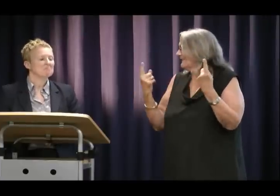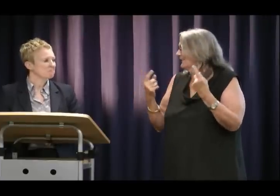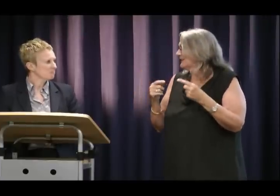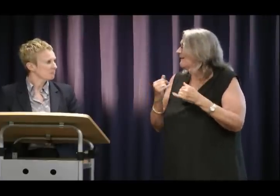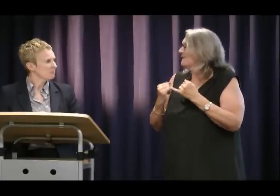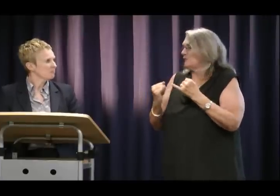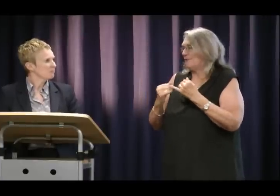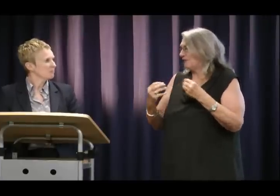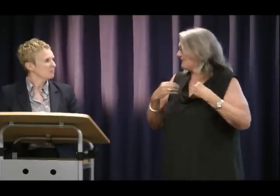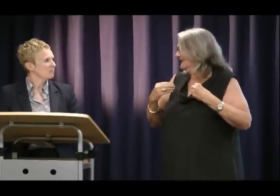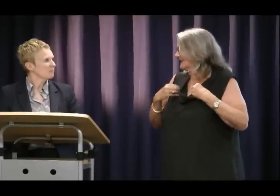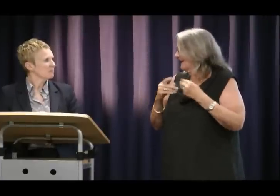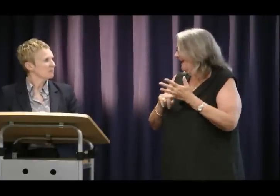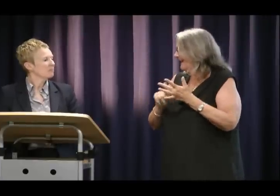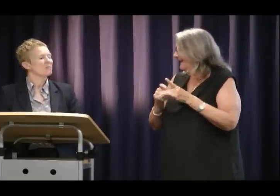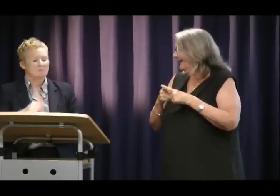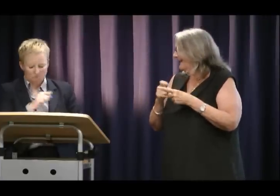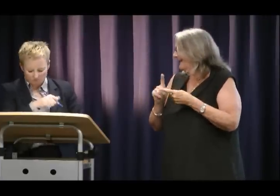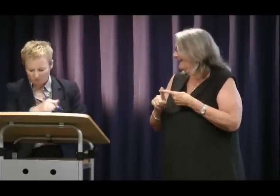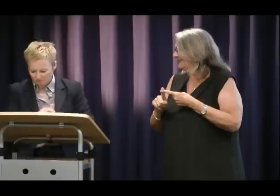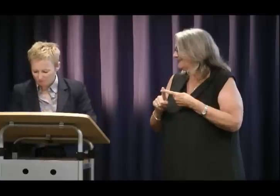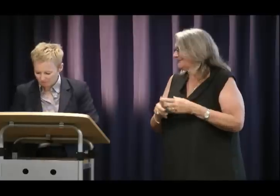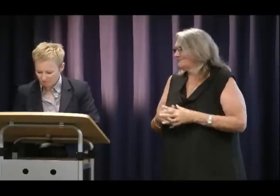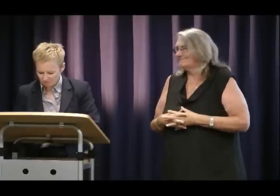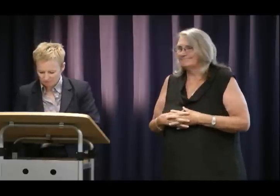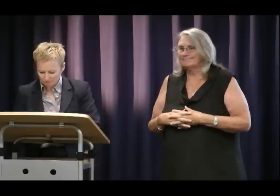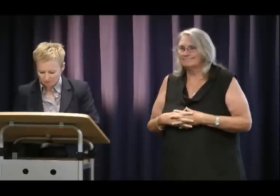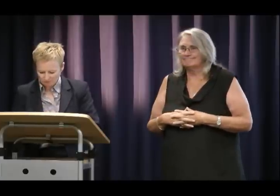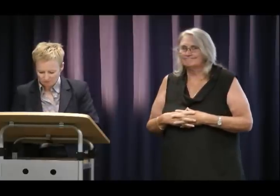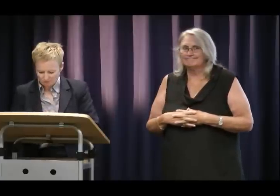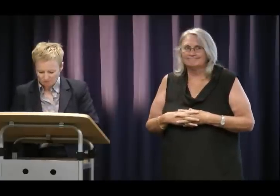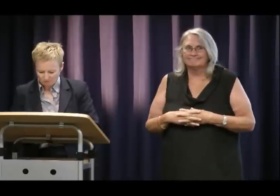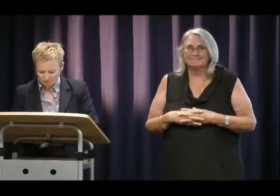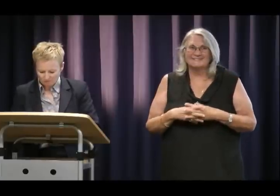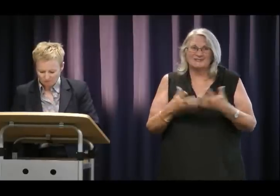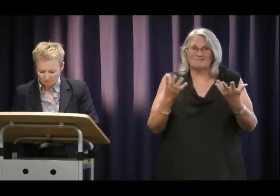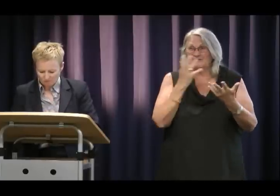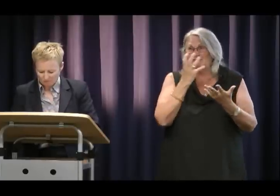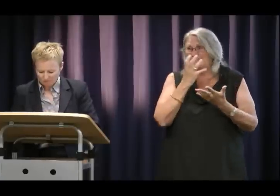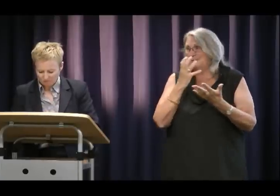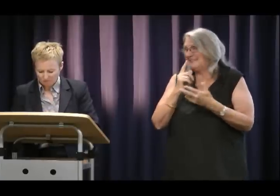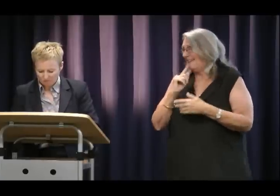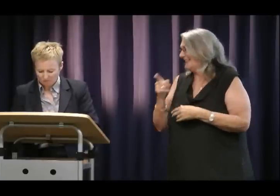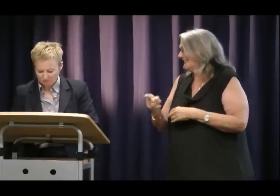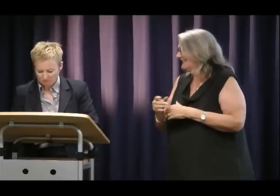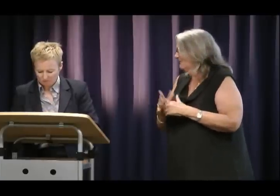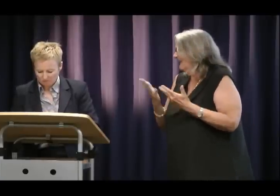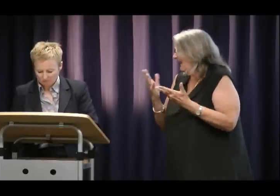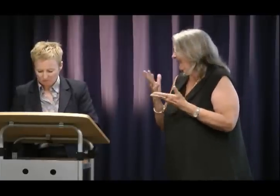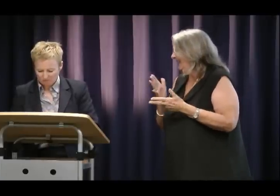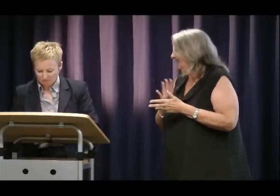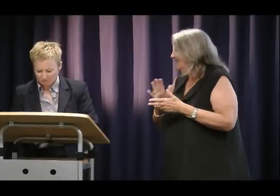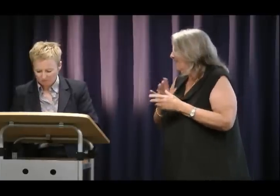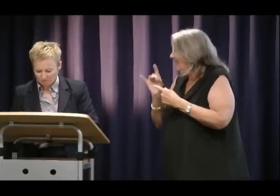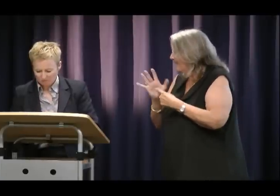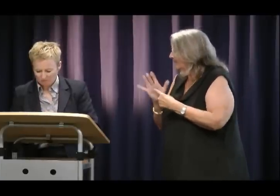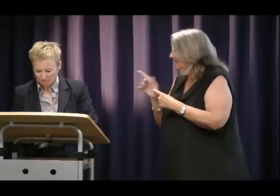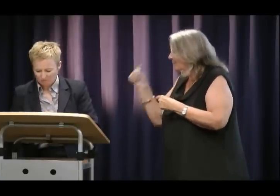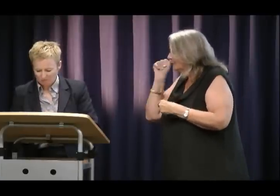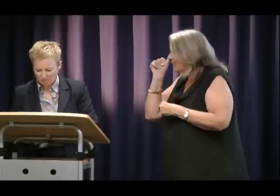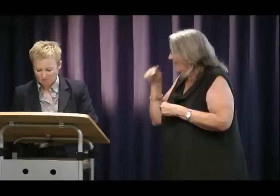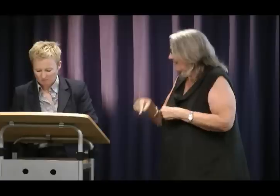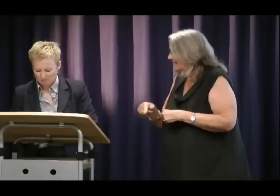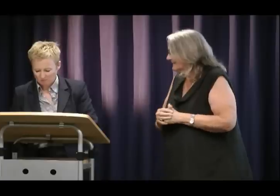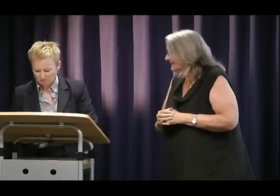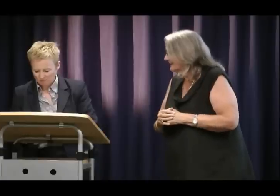The language on the website is very, very corporate. It really is, and it's not accessible by grassroots deaf people.